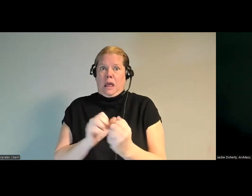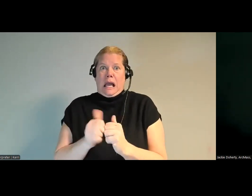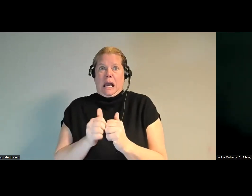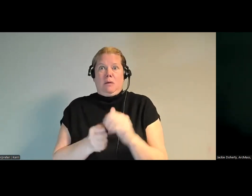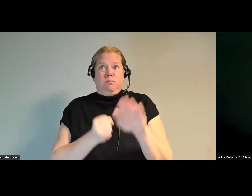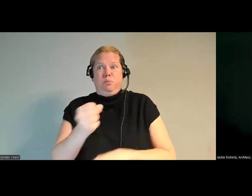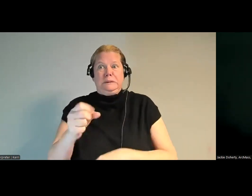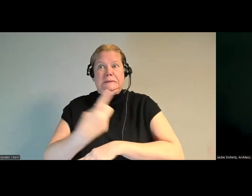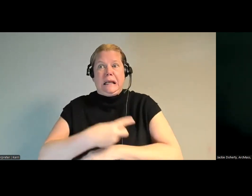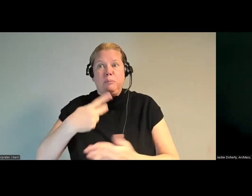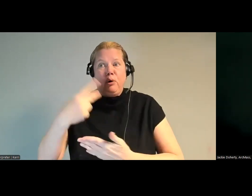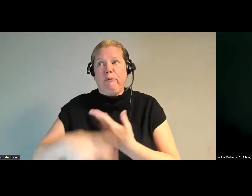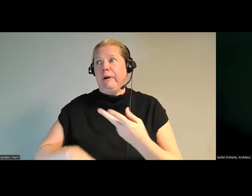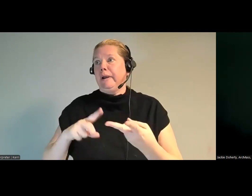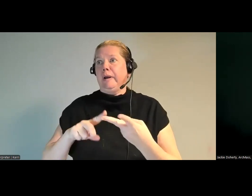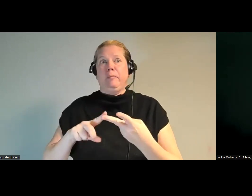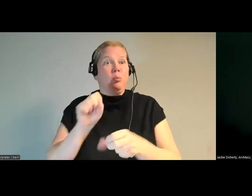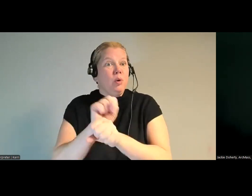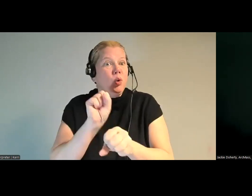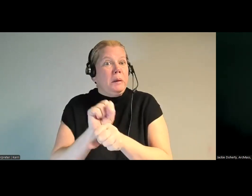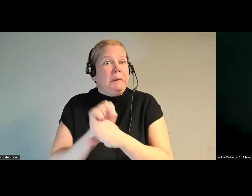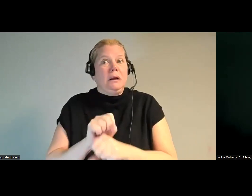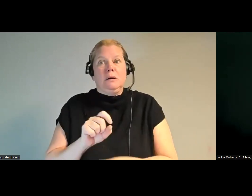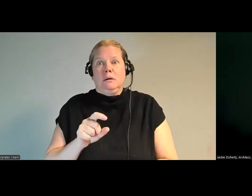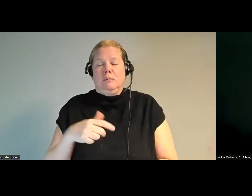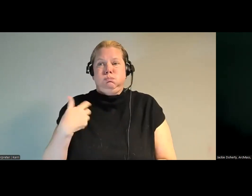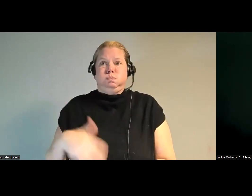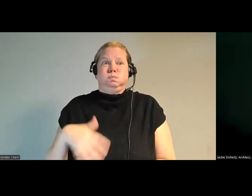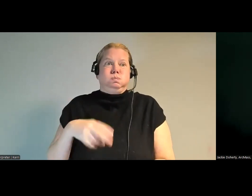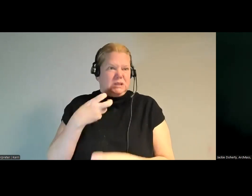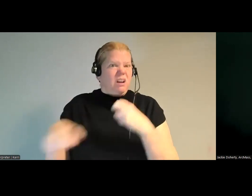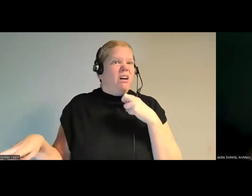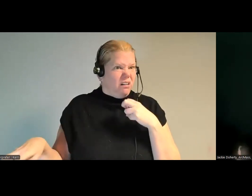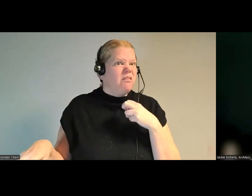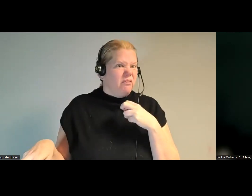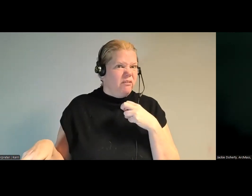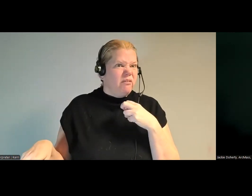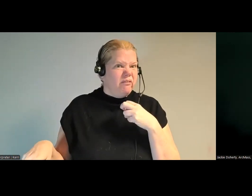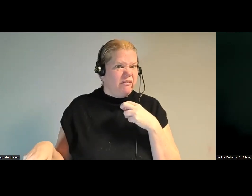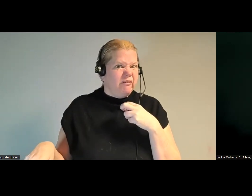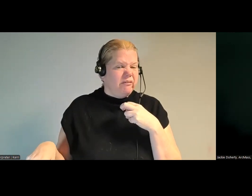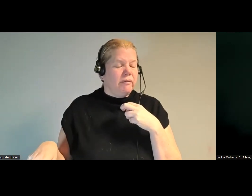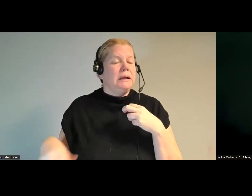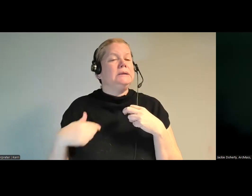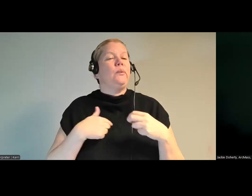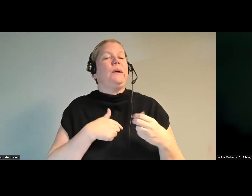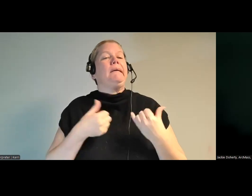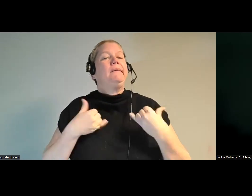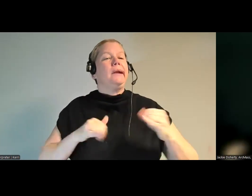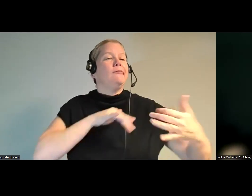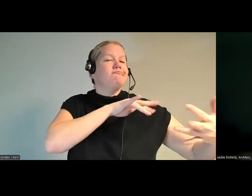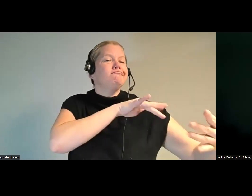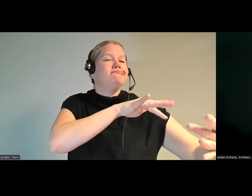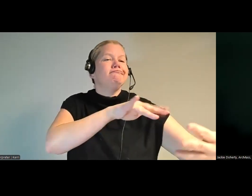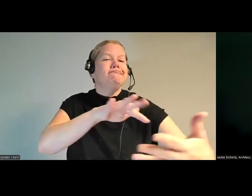or any kind of employment, different circumstances. So we are still in that process